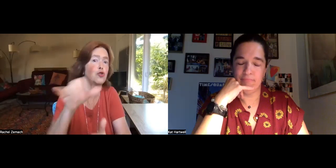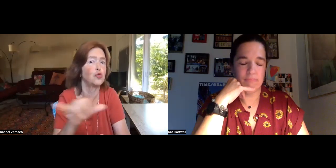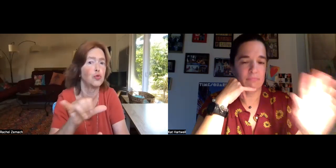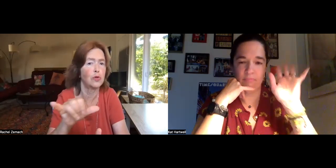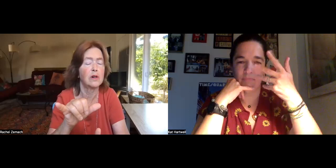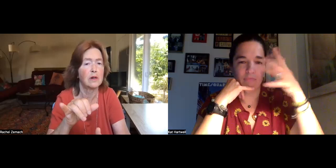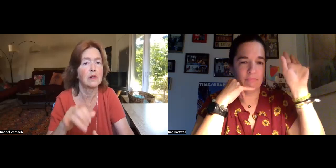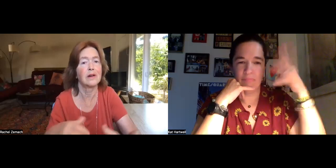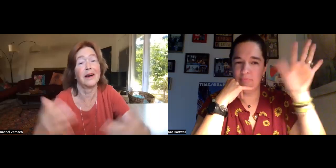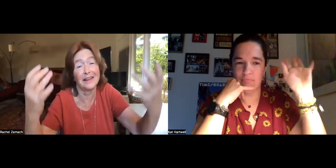too.